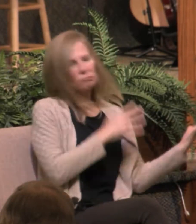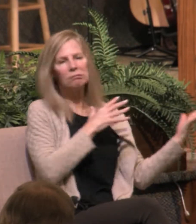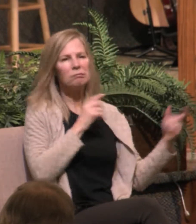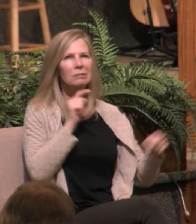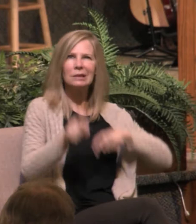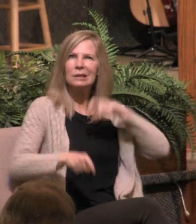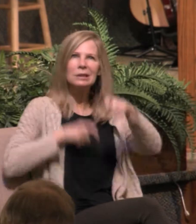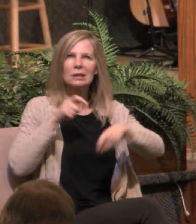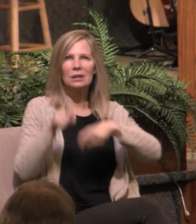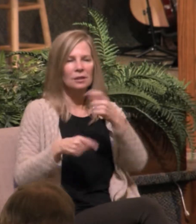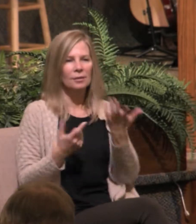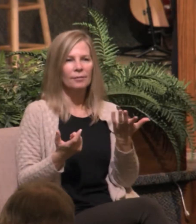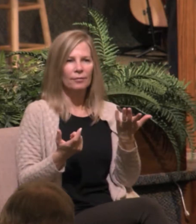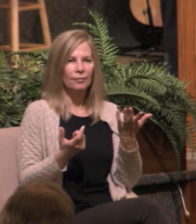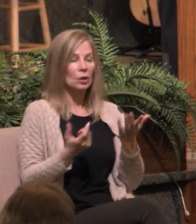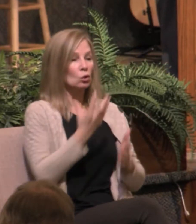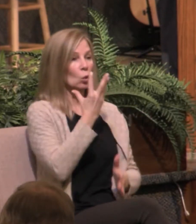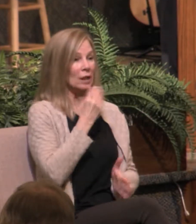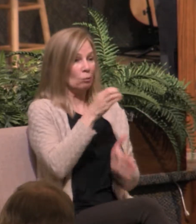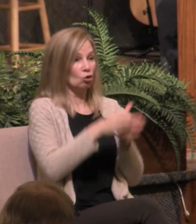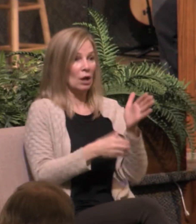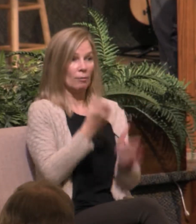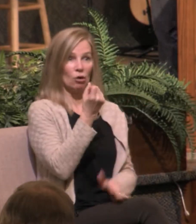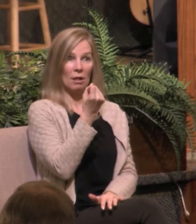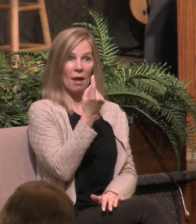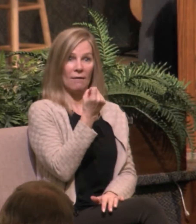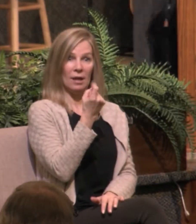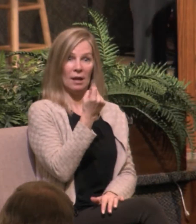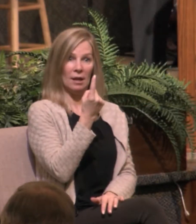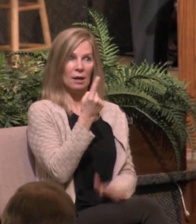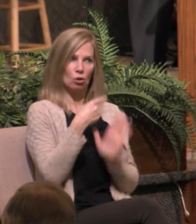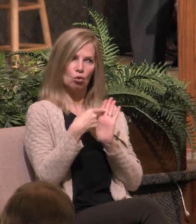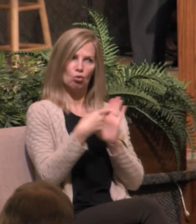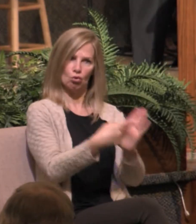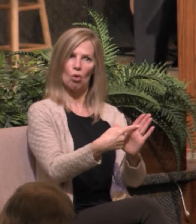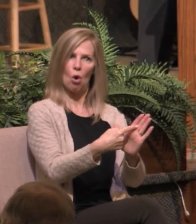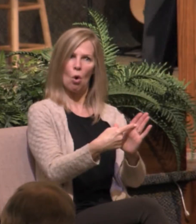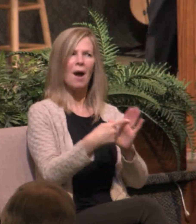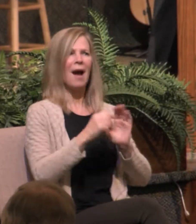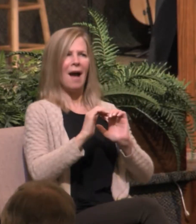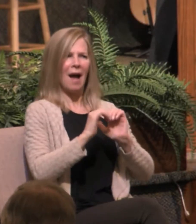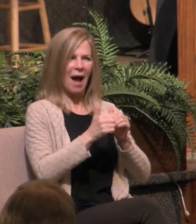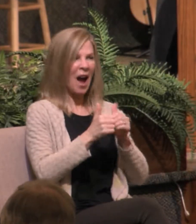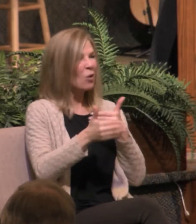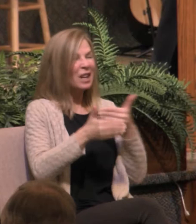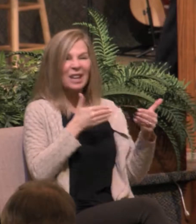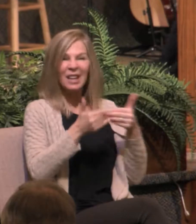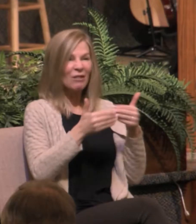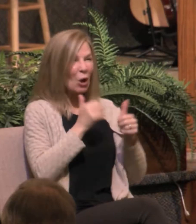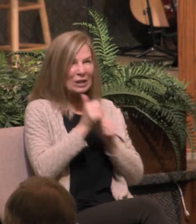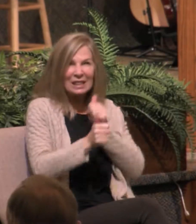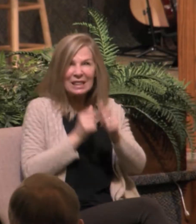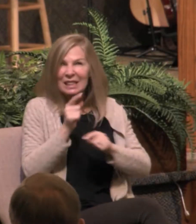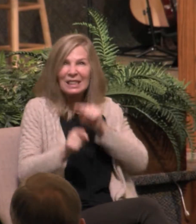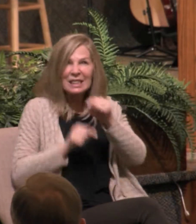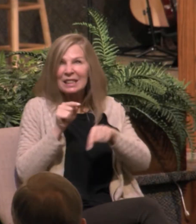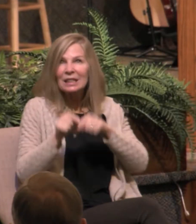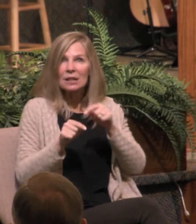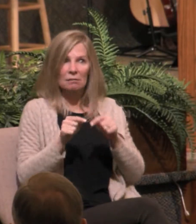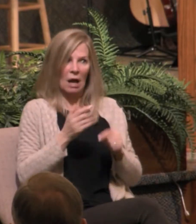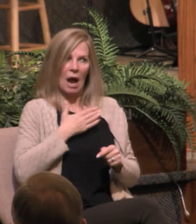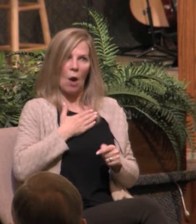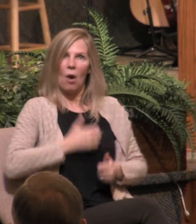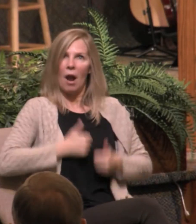So what Hebrews chapter 11 is doing, including our text this morning, is it's showing us how in the midst of this race that we're running, which is called